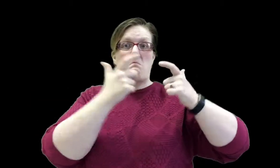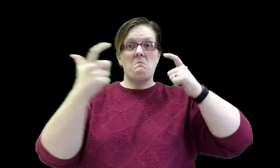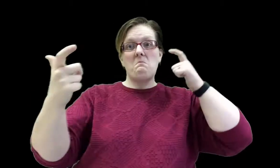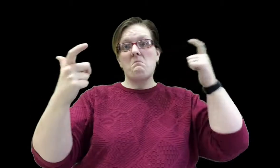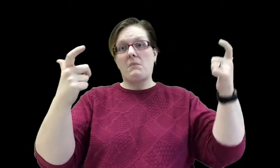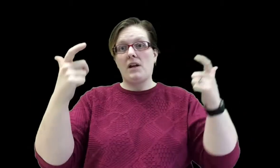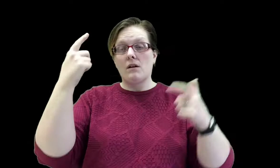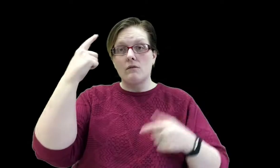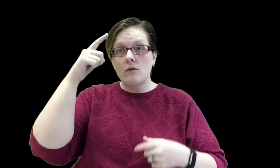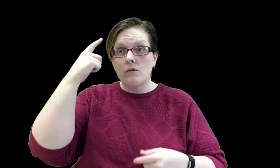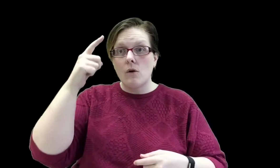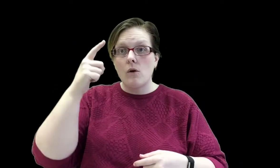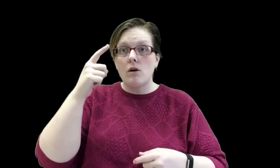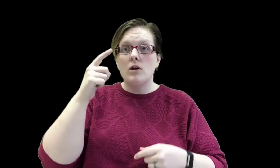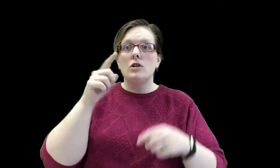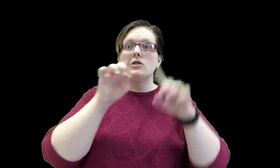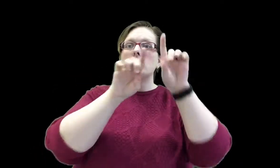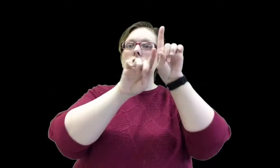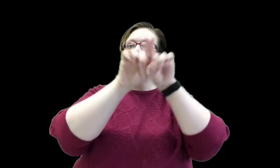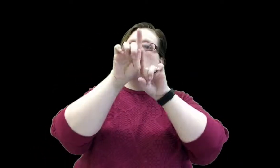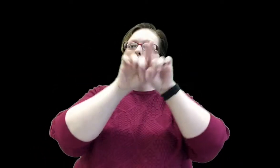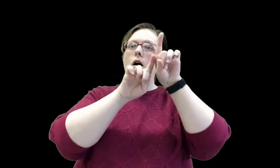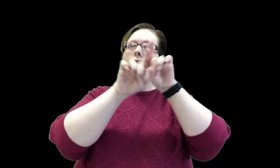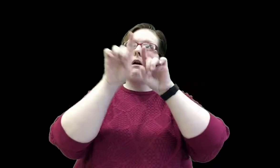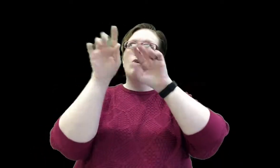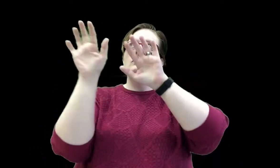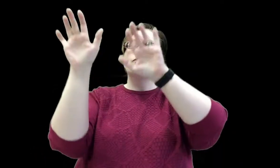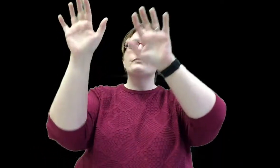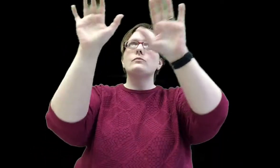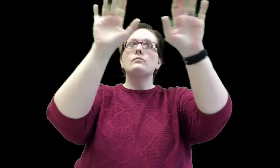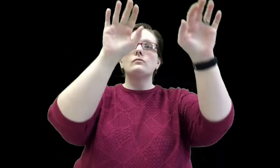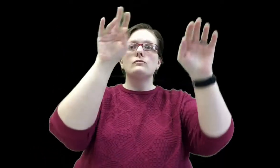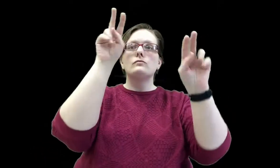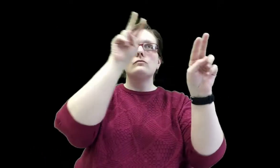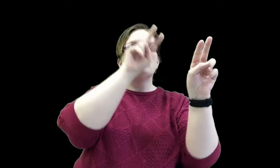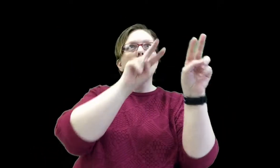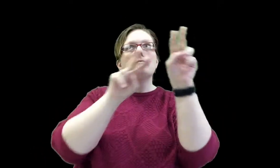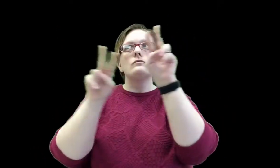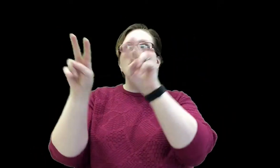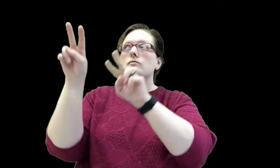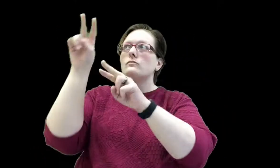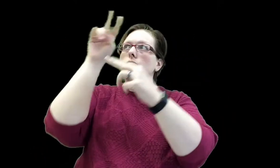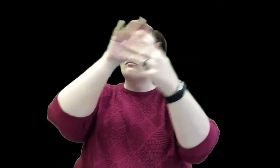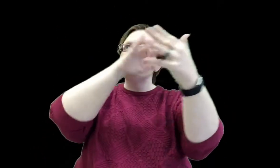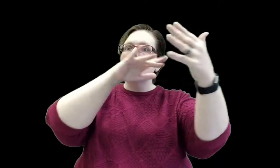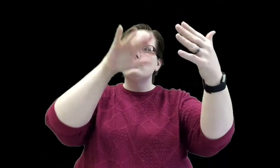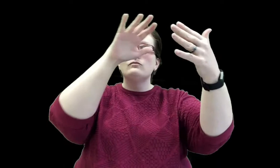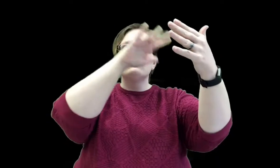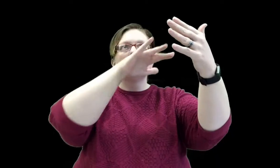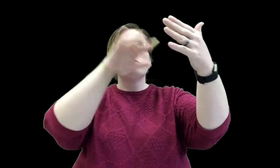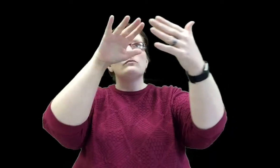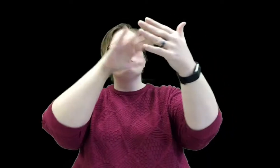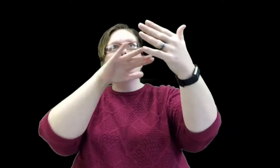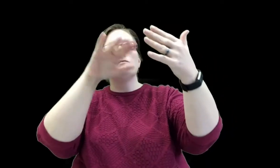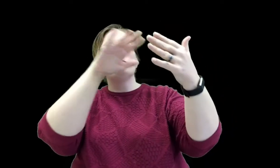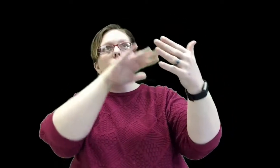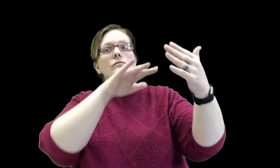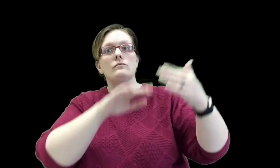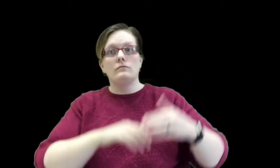One thing that they were famous for building was an observatory so that they could study the stars.